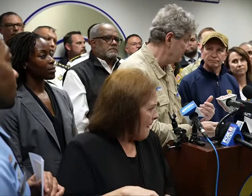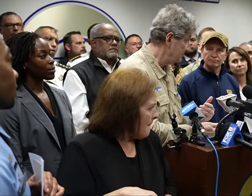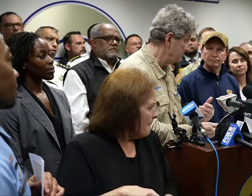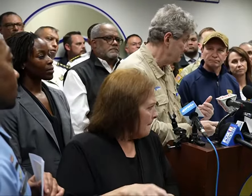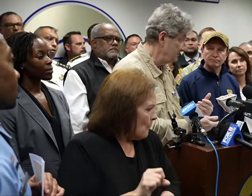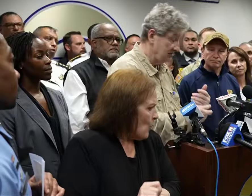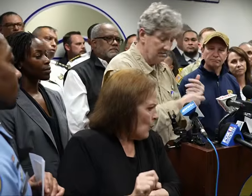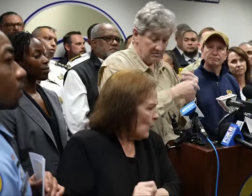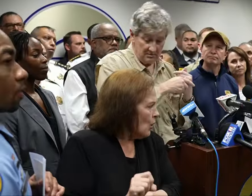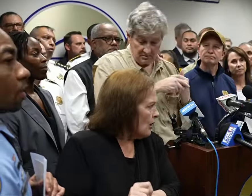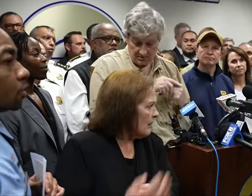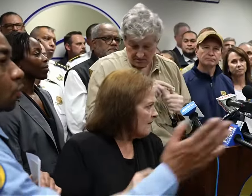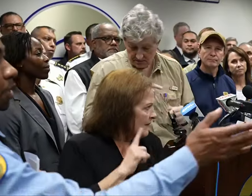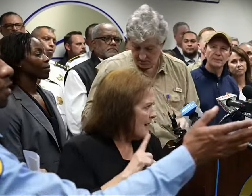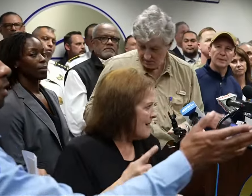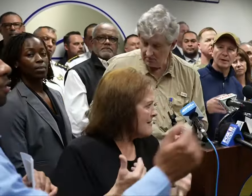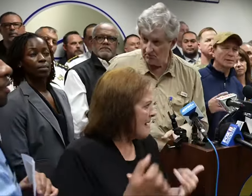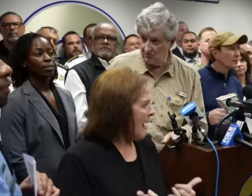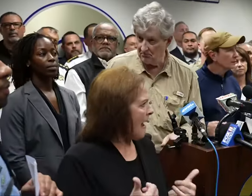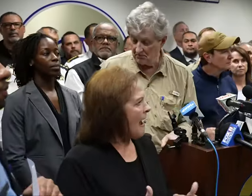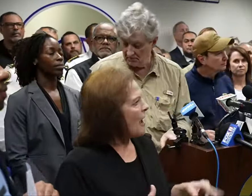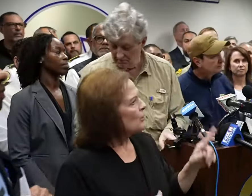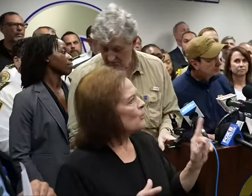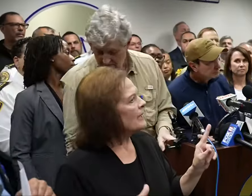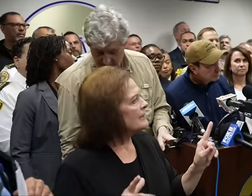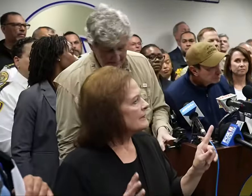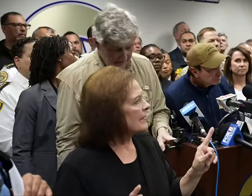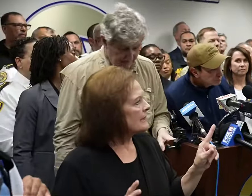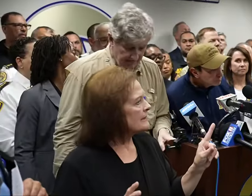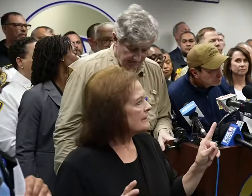while. 26. Yeah,